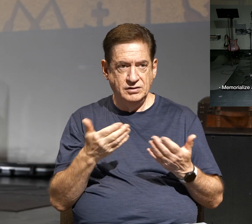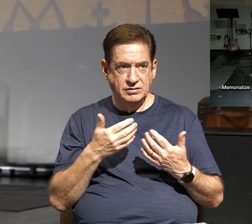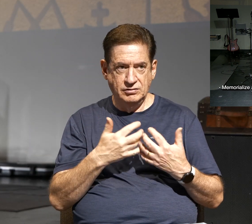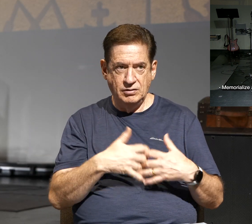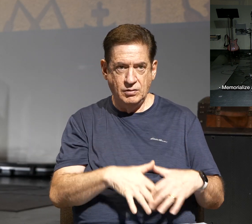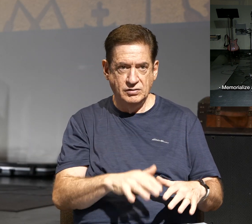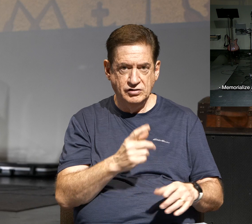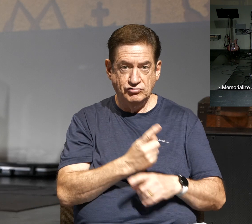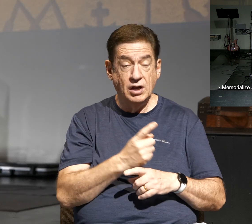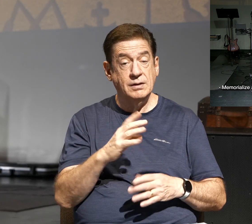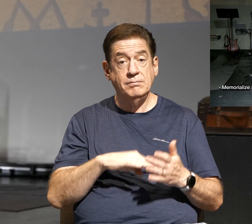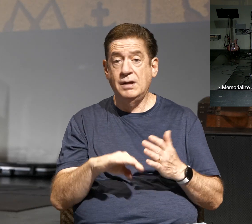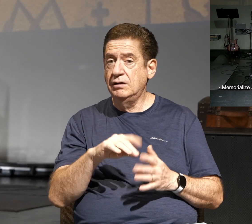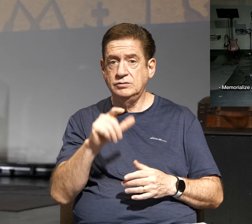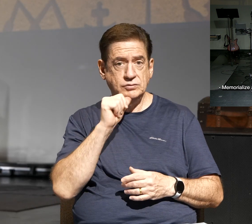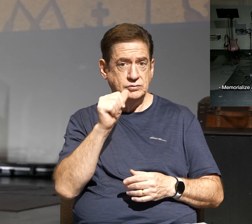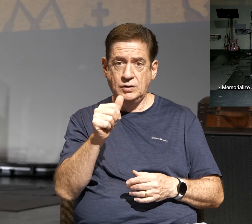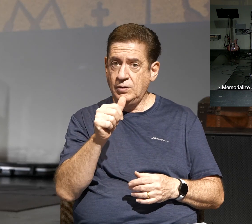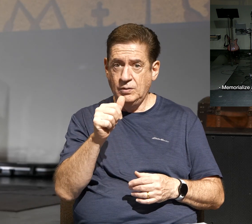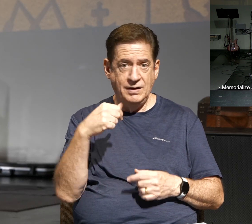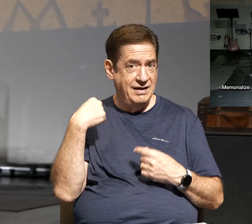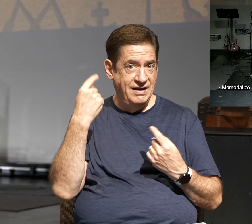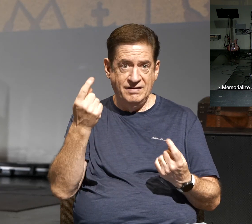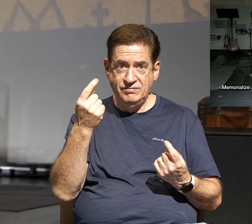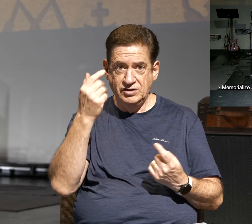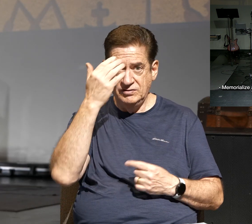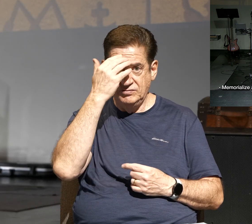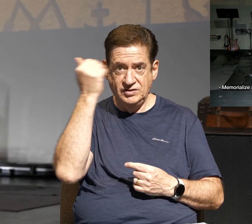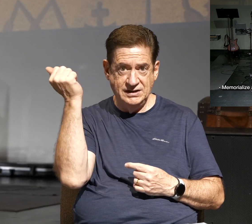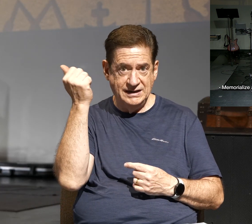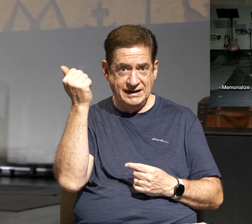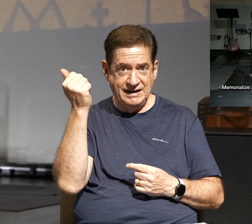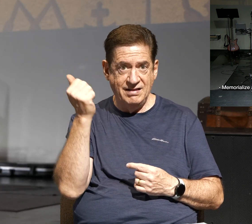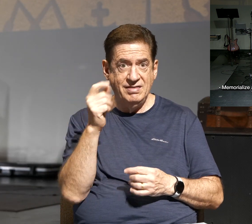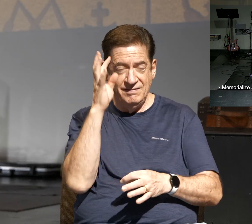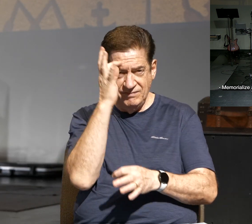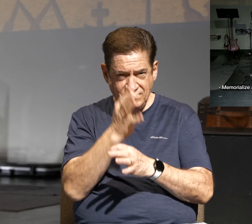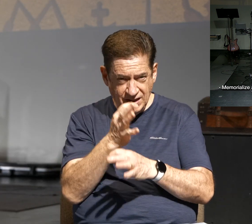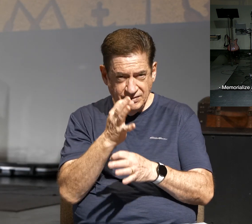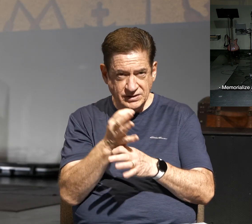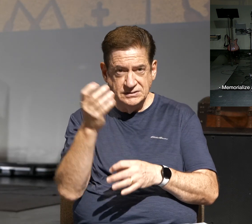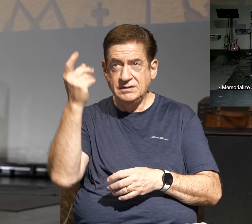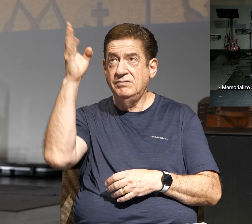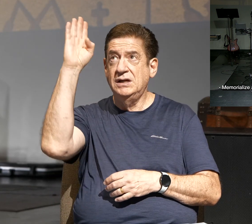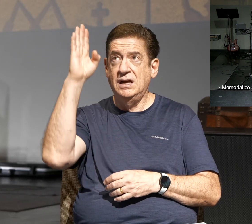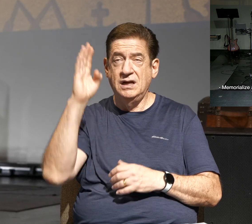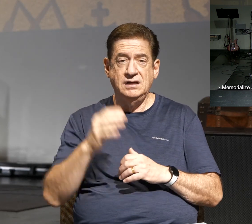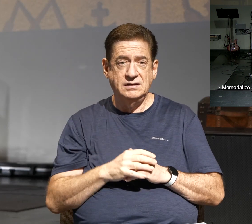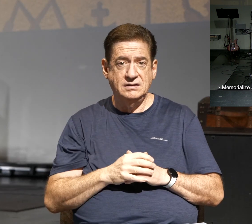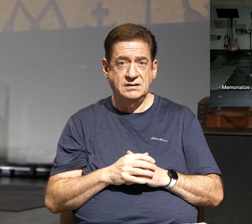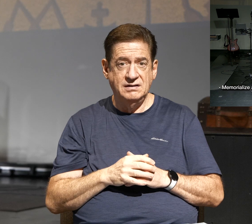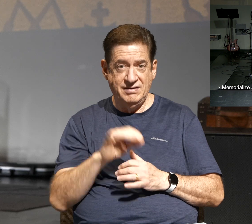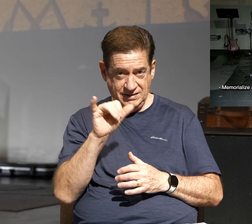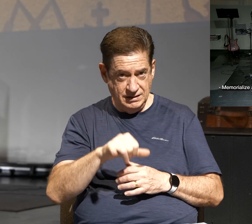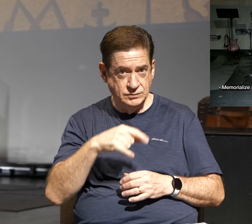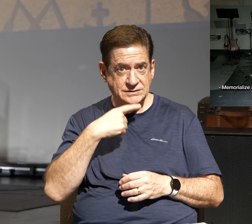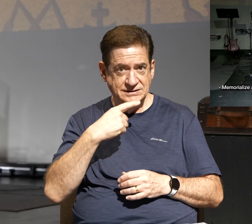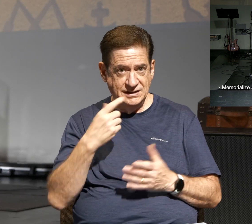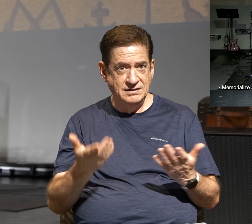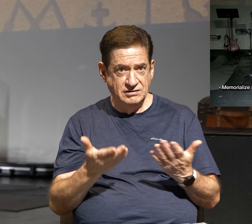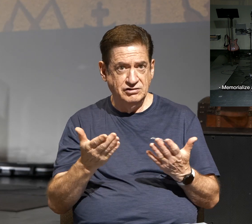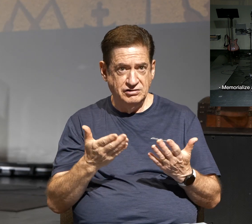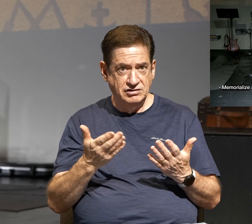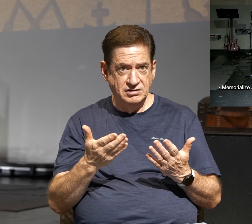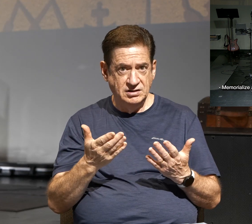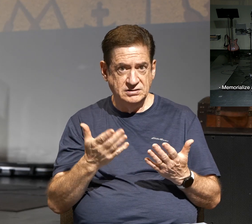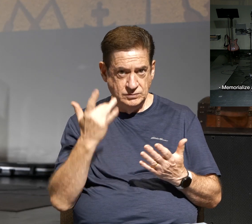So basically, he's just saying, don't ever forget the faithfulness of God. That's what he's saying. This is why he's